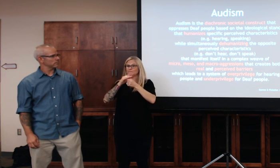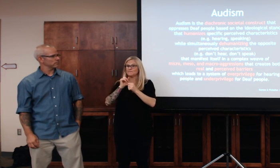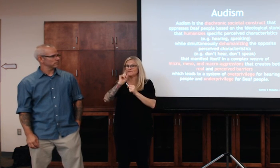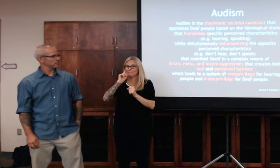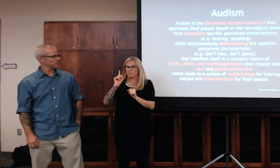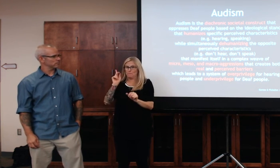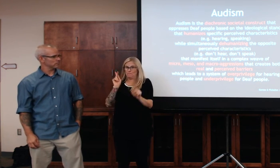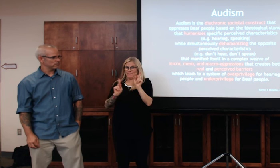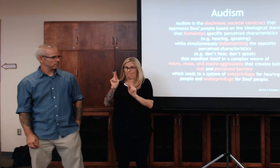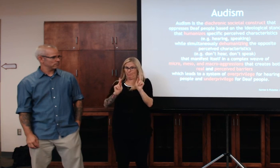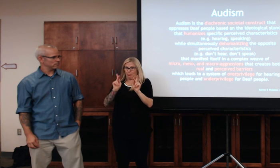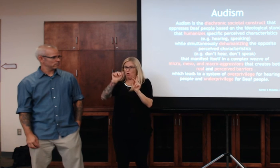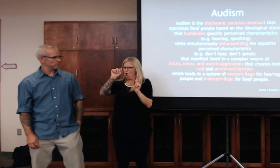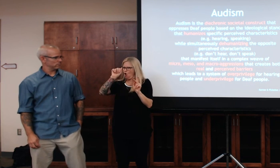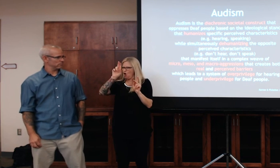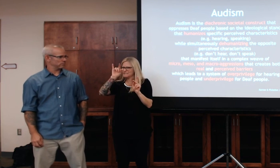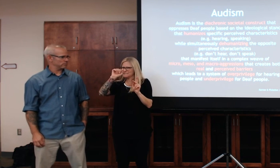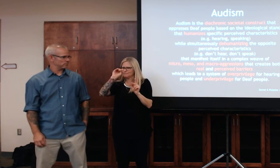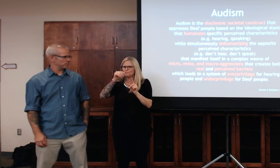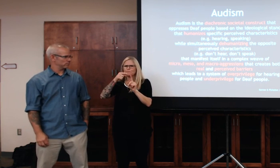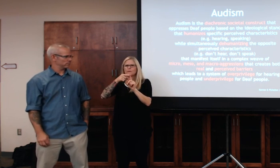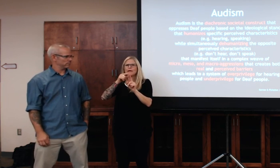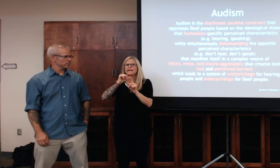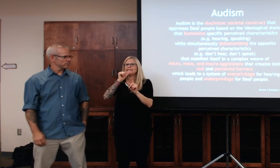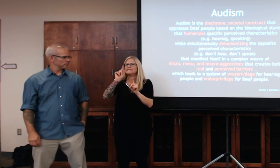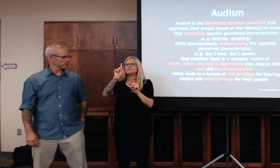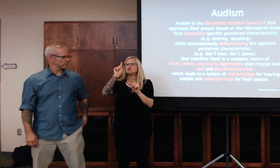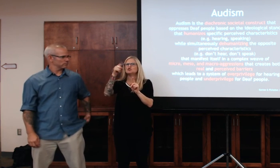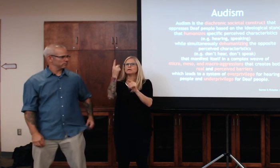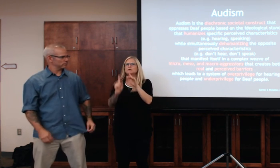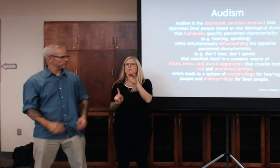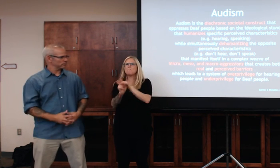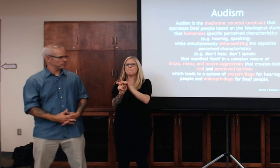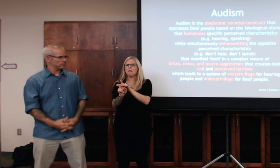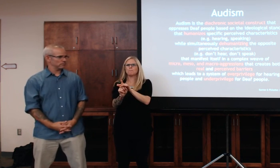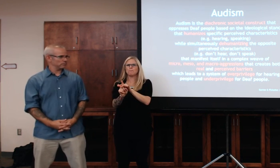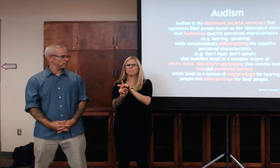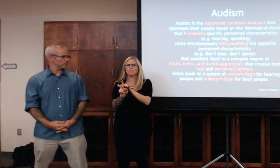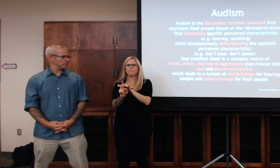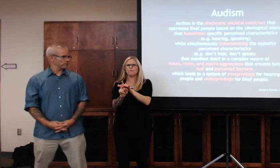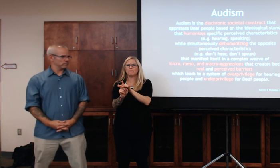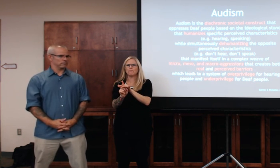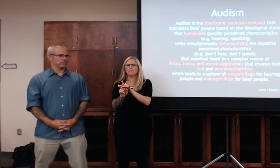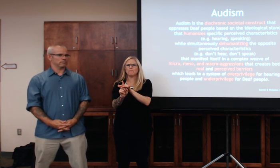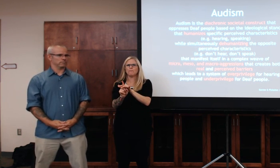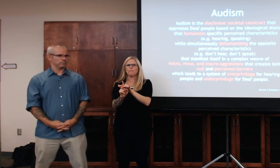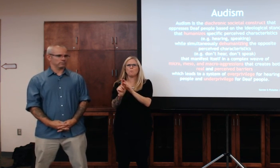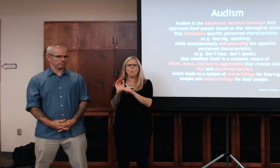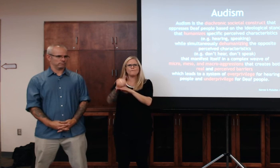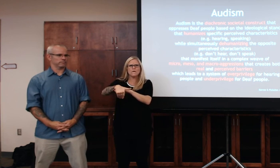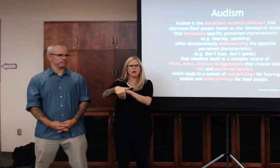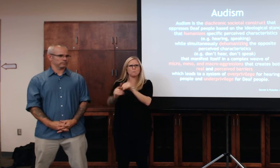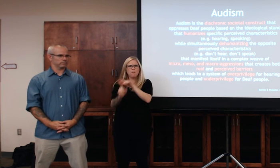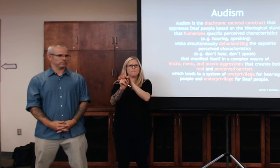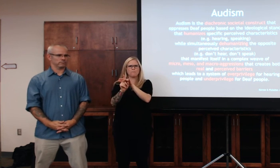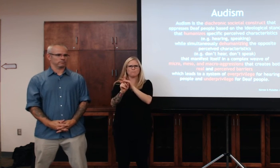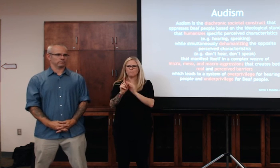Now, oppression of a deaf person is autism, but it didn't just happen. It didn't just appear overnight.